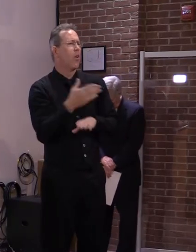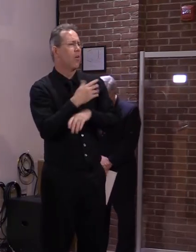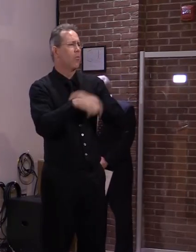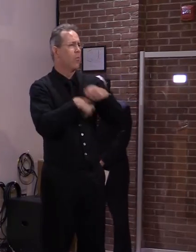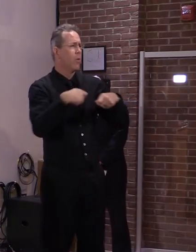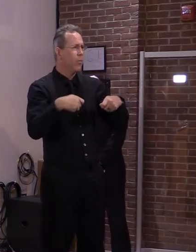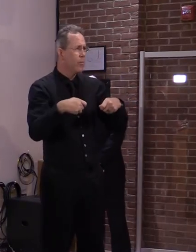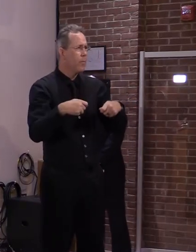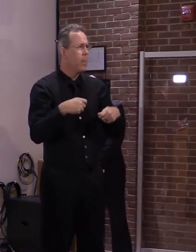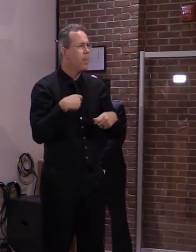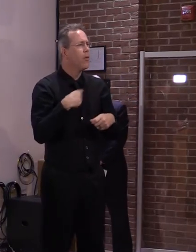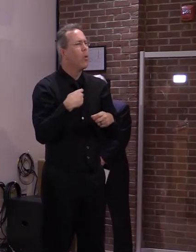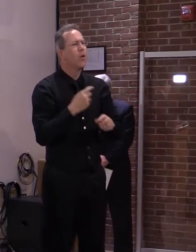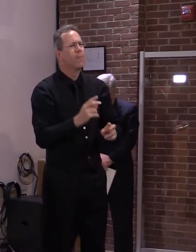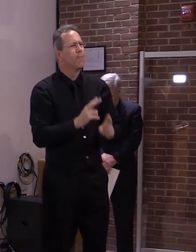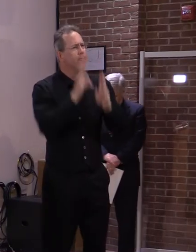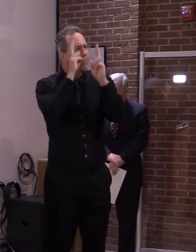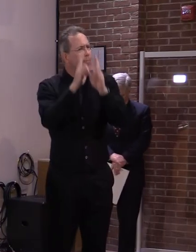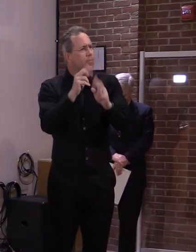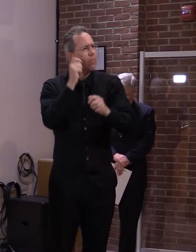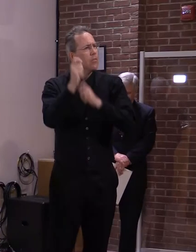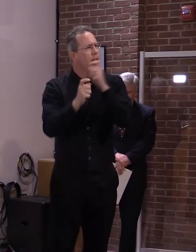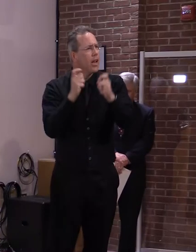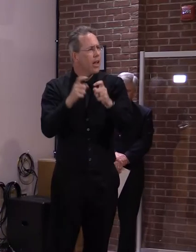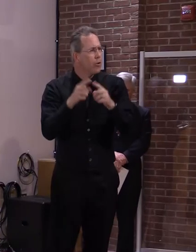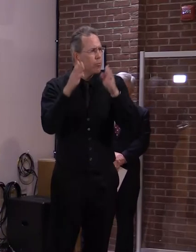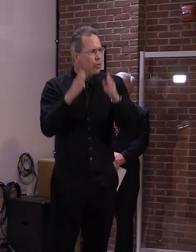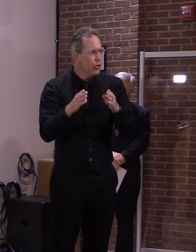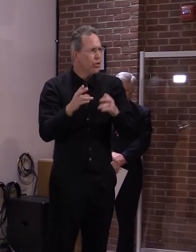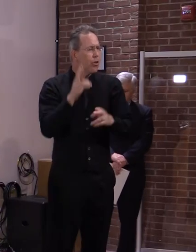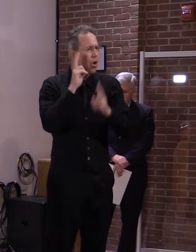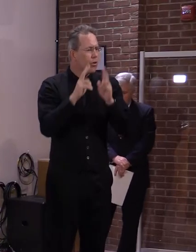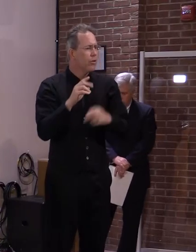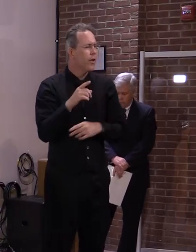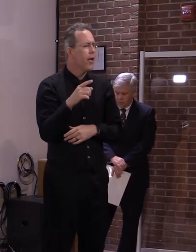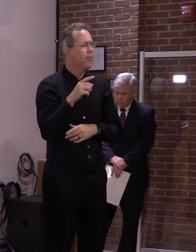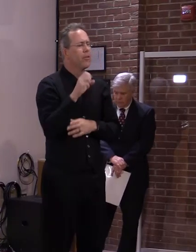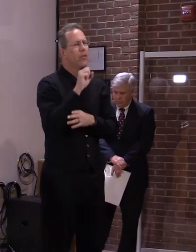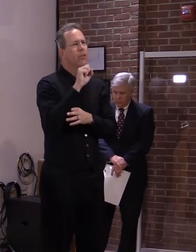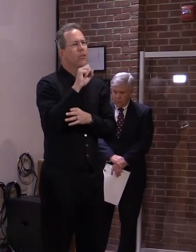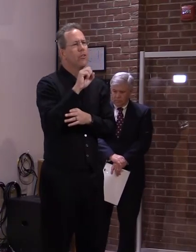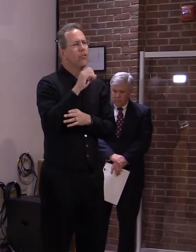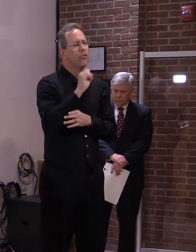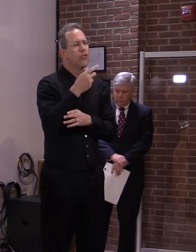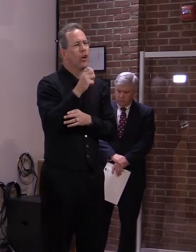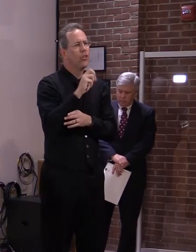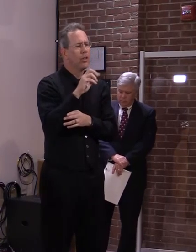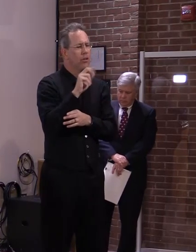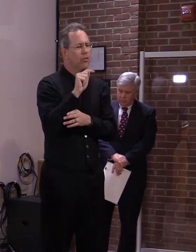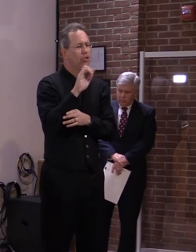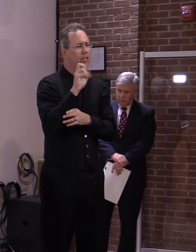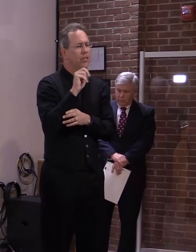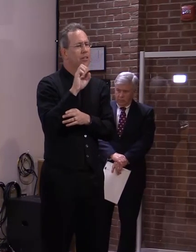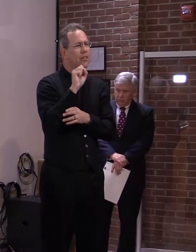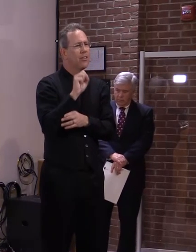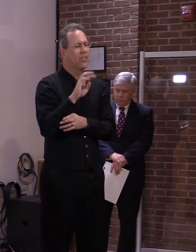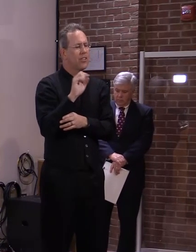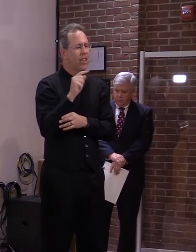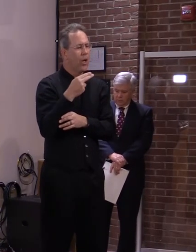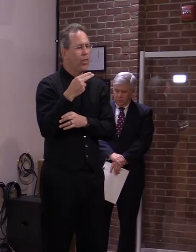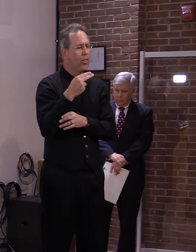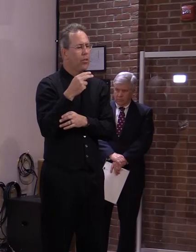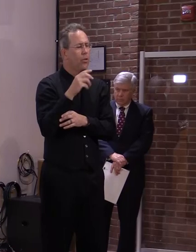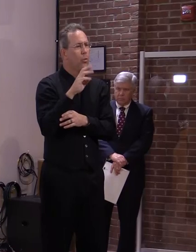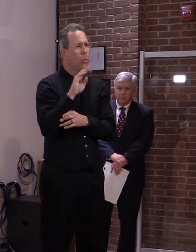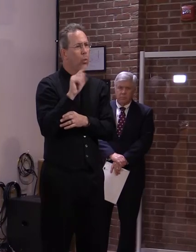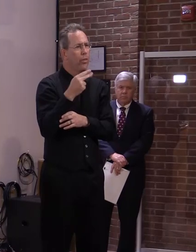Johnson, which commemorates the 14 members of our Guard who lost their lives tragically serving our country in the